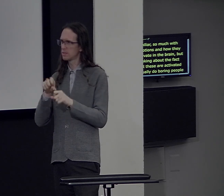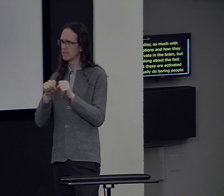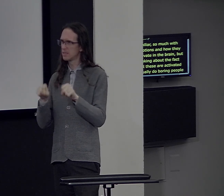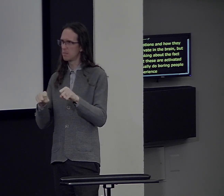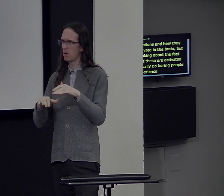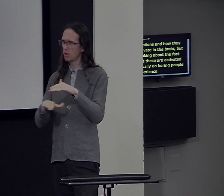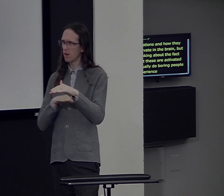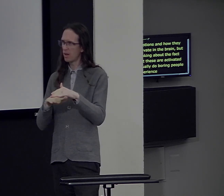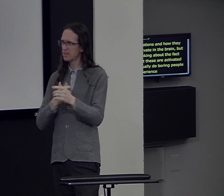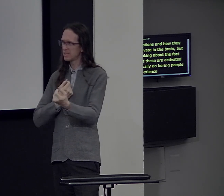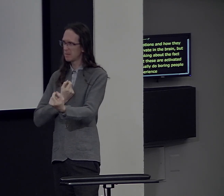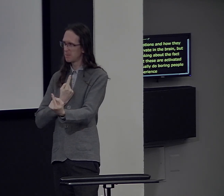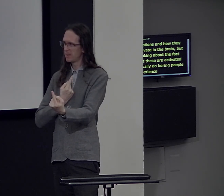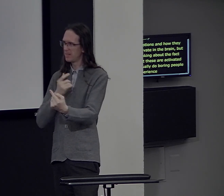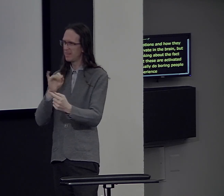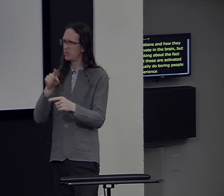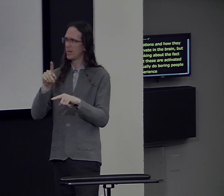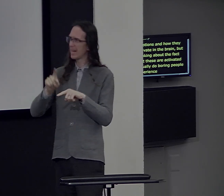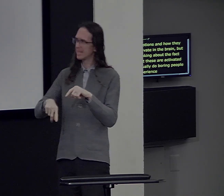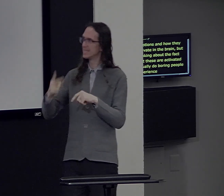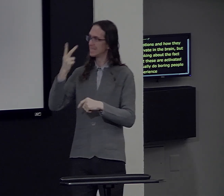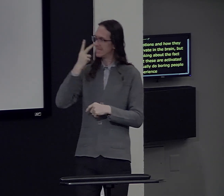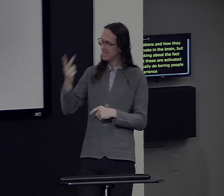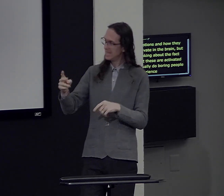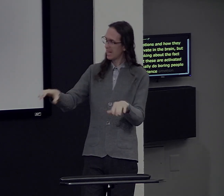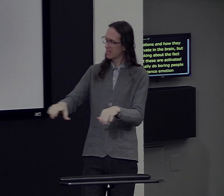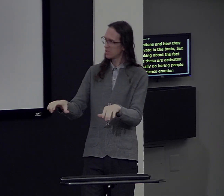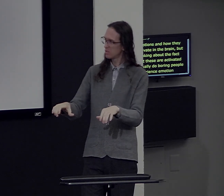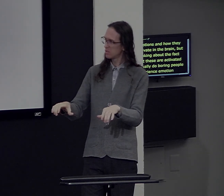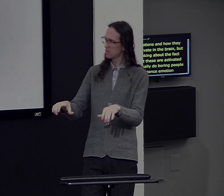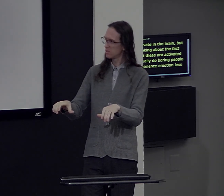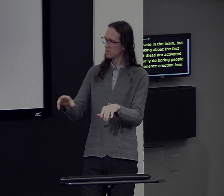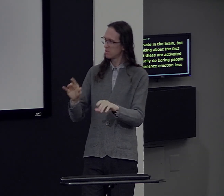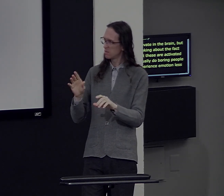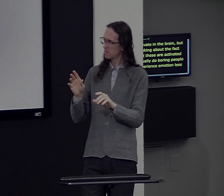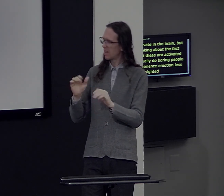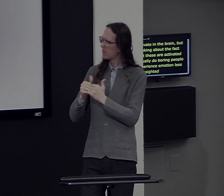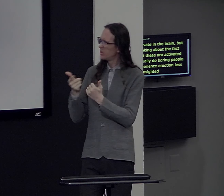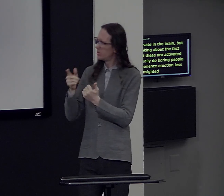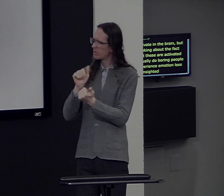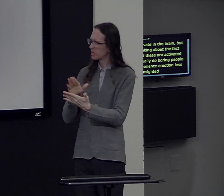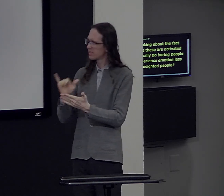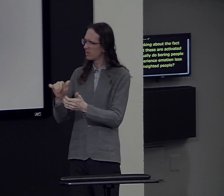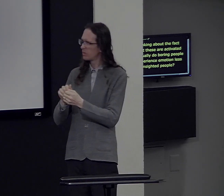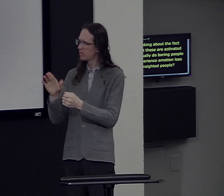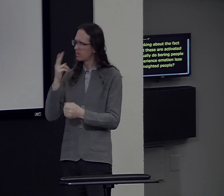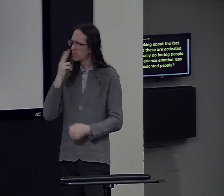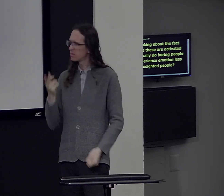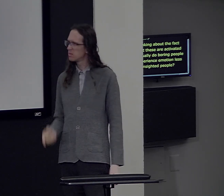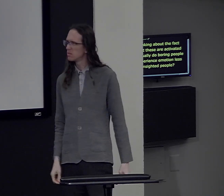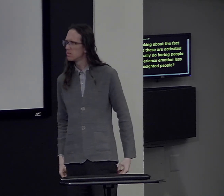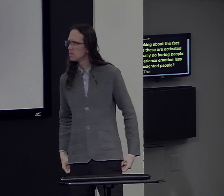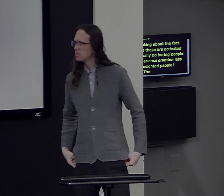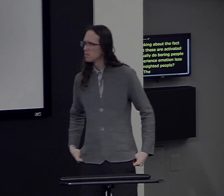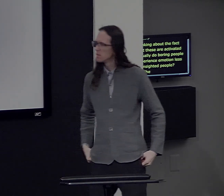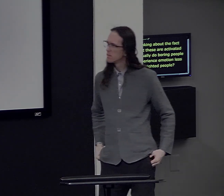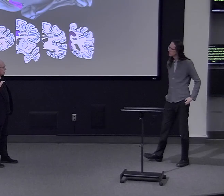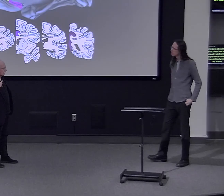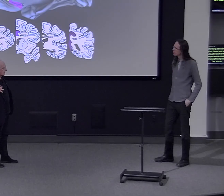hypothesis, the mirror neuron system underlies empathy, but if you can't see the